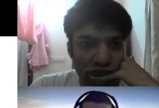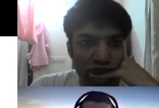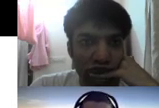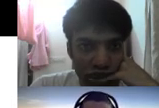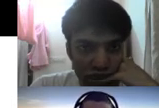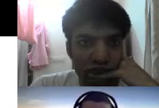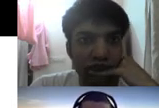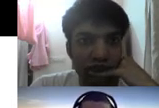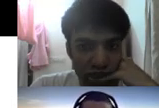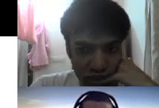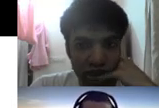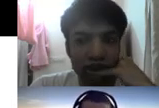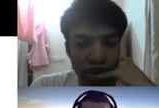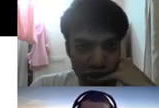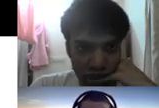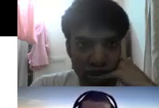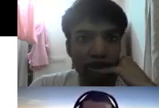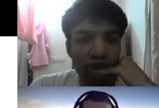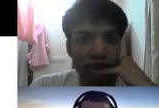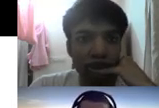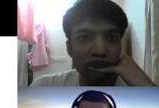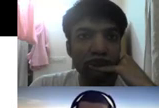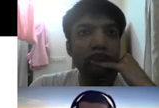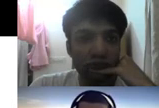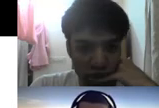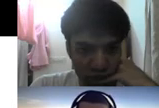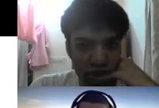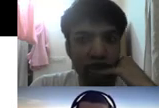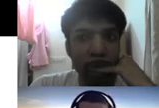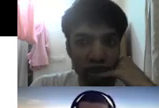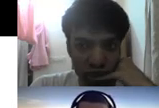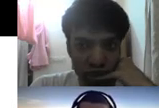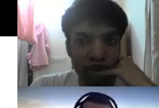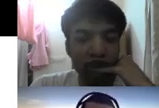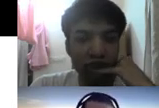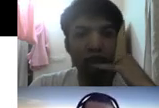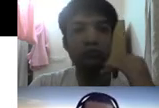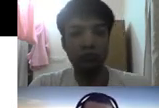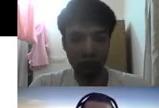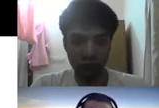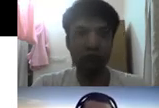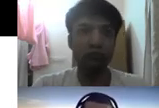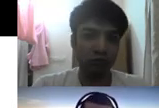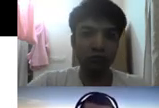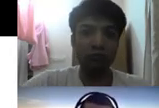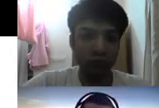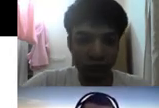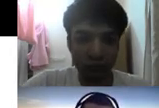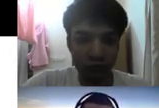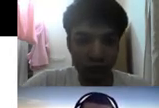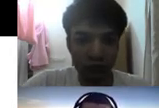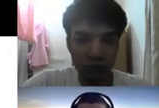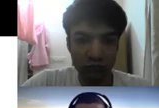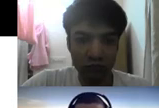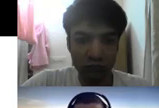hands might not be detected very well in every frame. So they might be like dropouts of hands. And so the